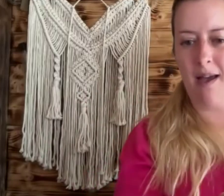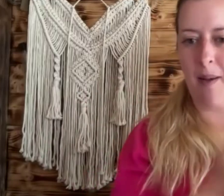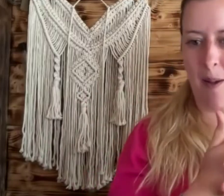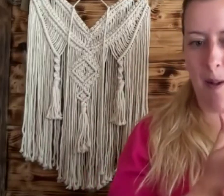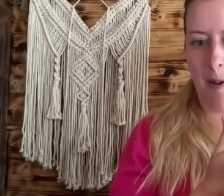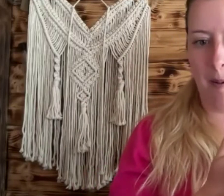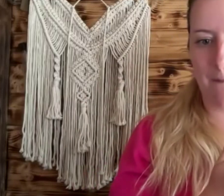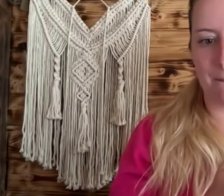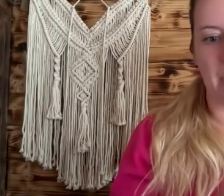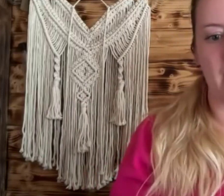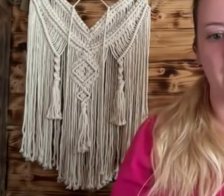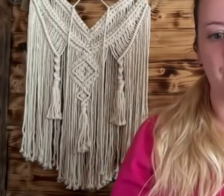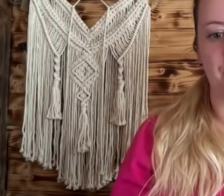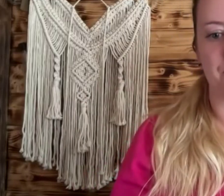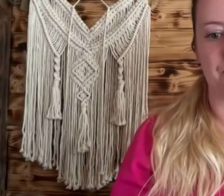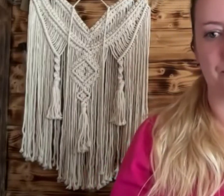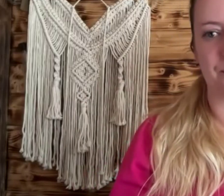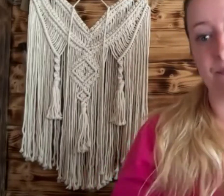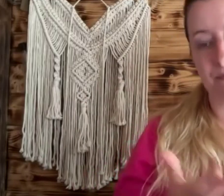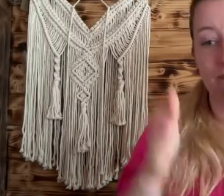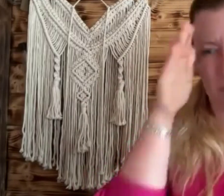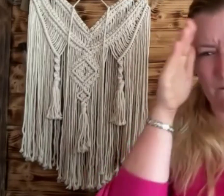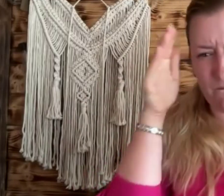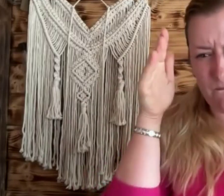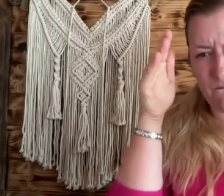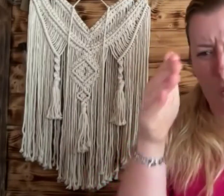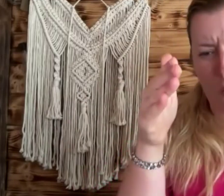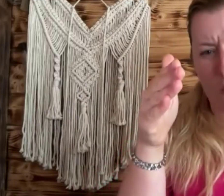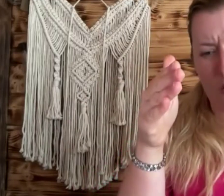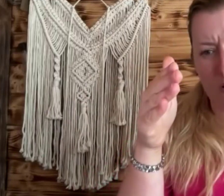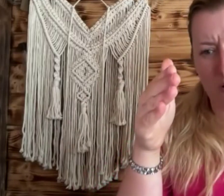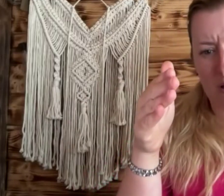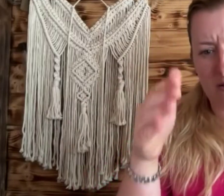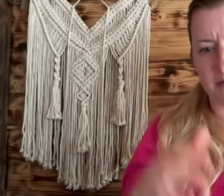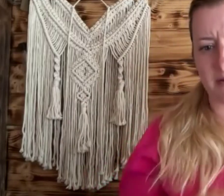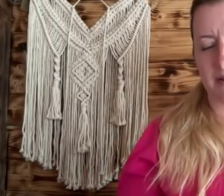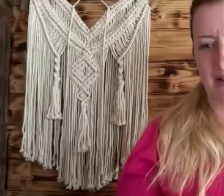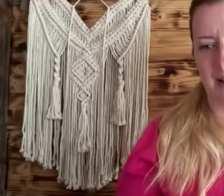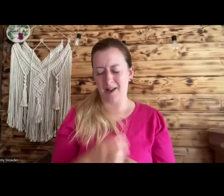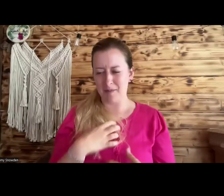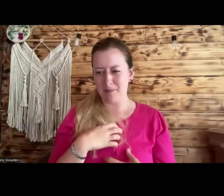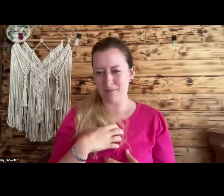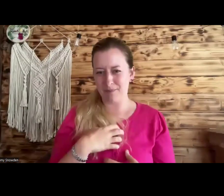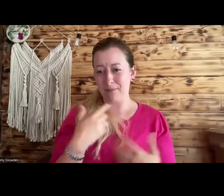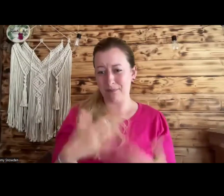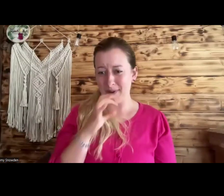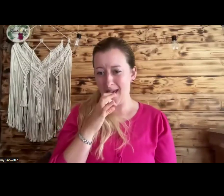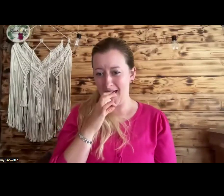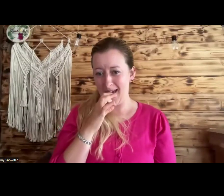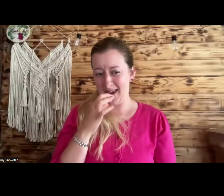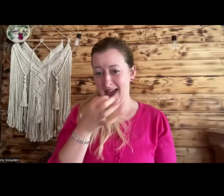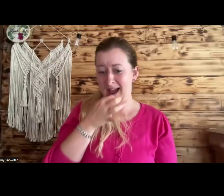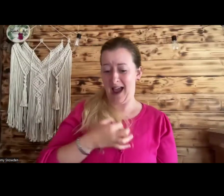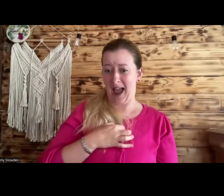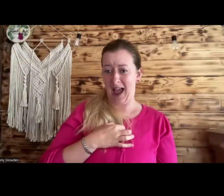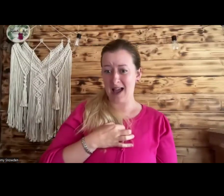So focus and concentration. I was shocked when I was asked to do this, because I have the attention span of a gnat, because I actually